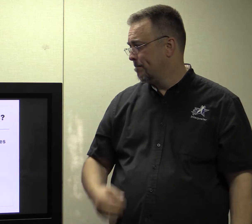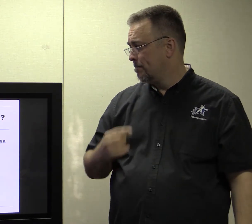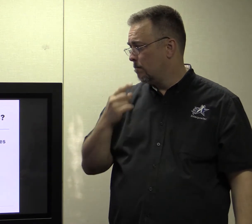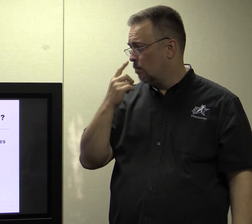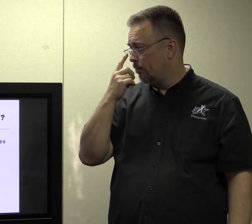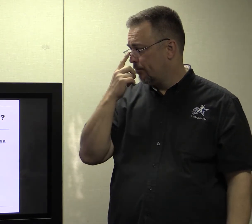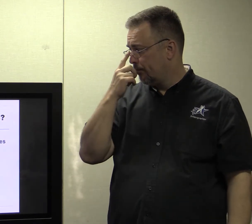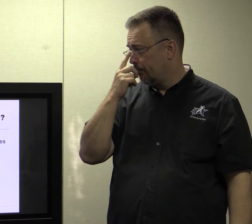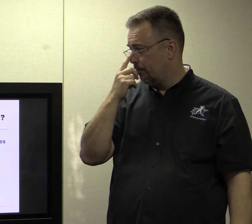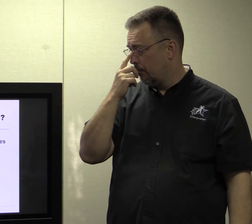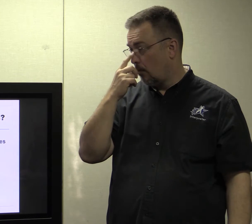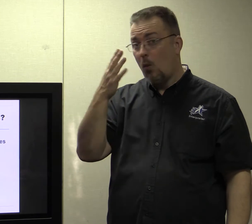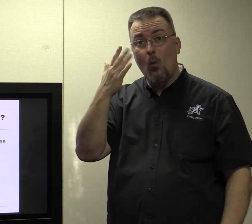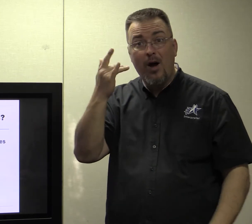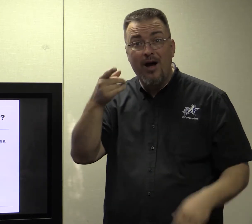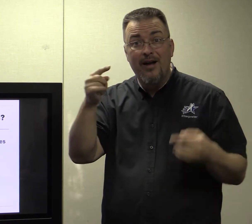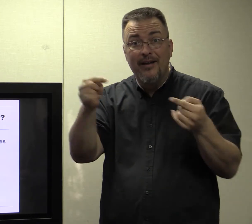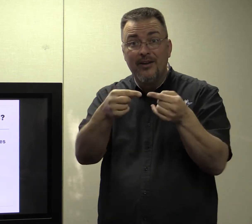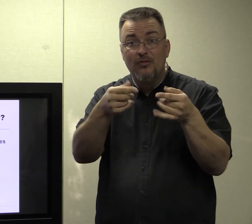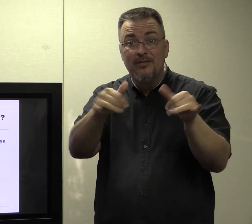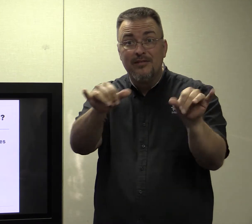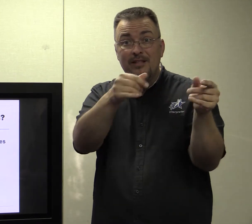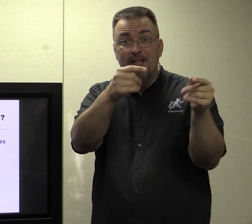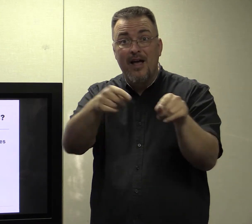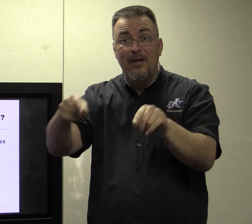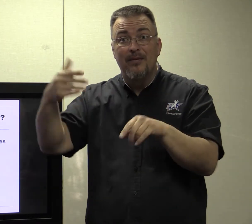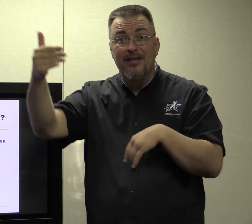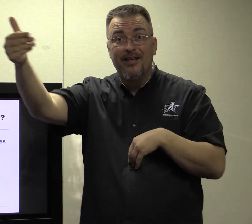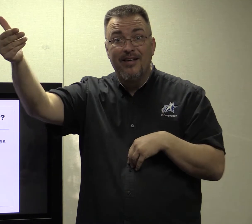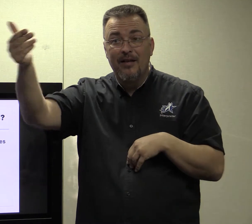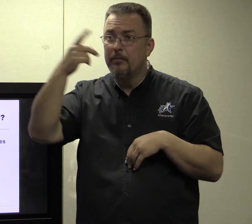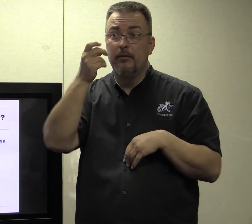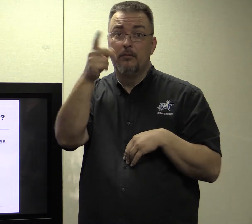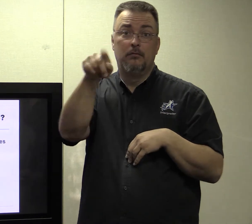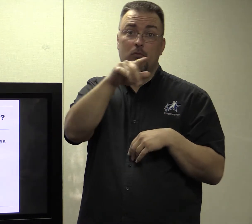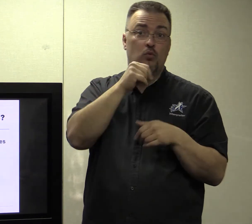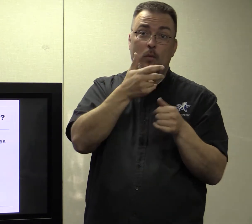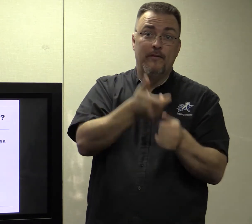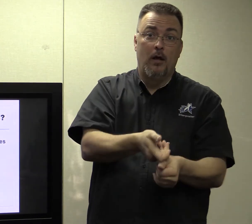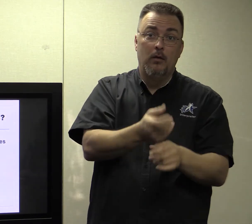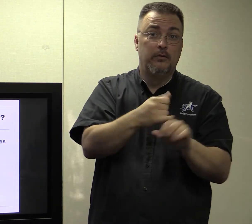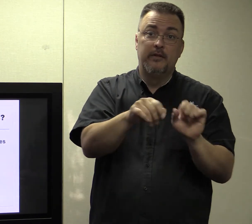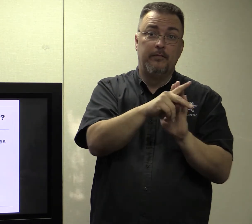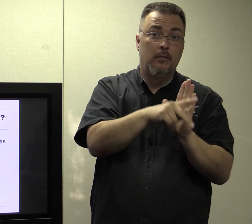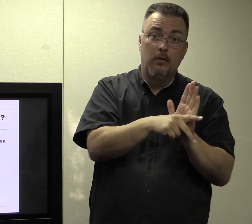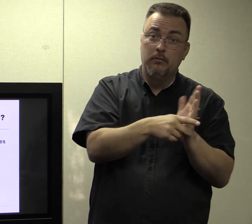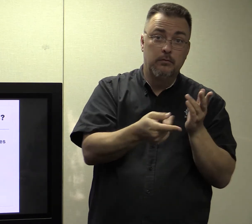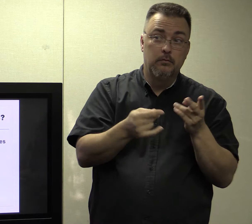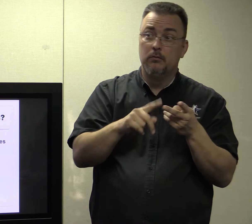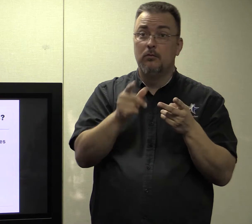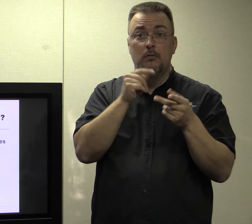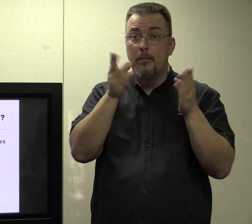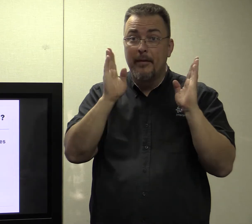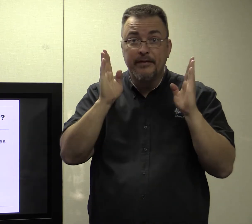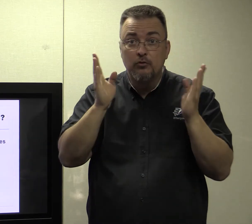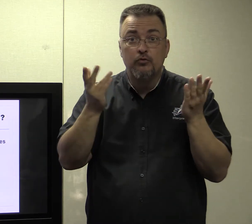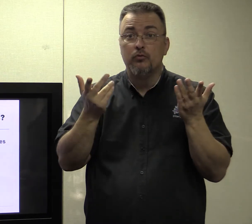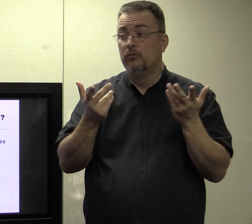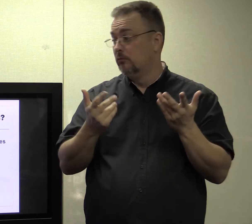Why do we still have injuries? Failure to follow safety policies and procedures. Inattention to surroundings.